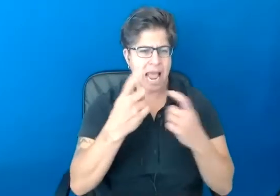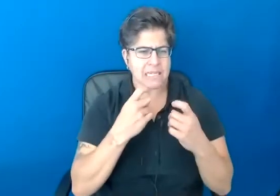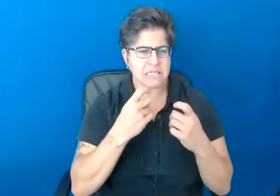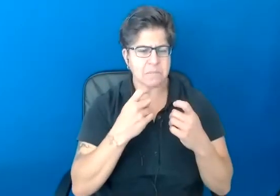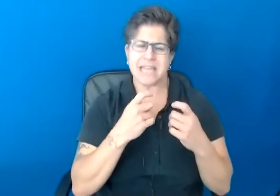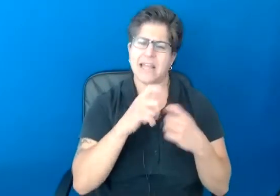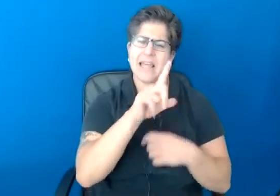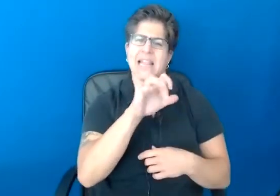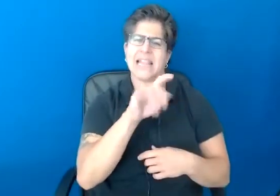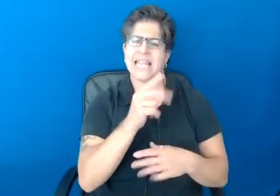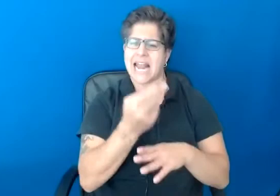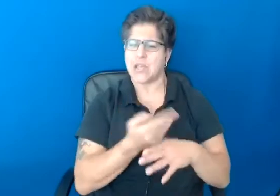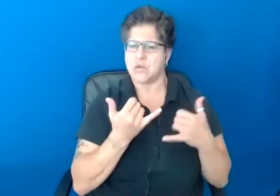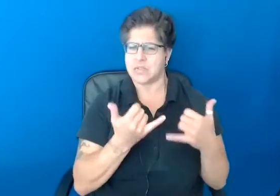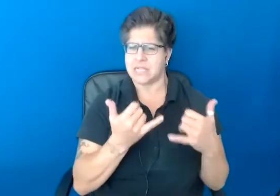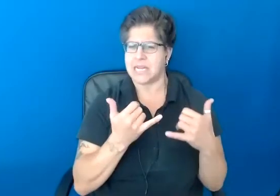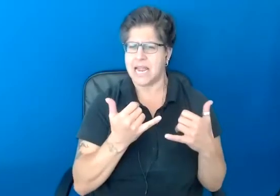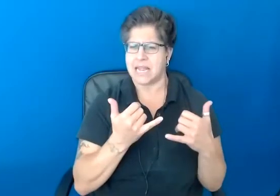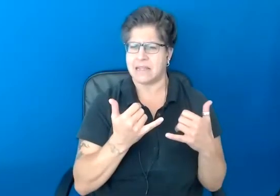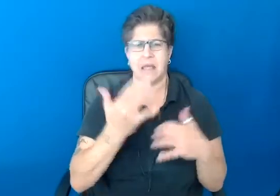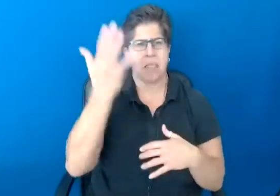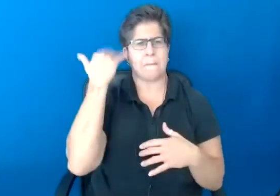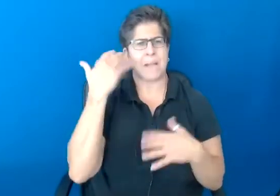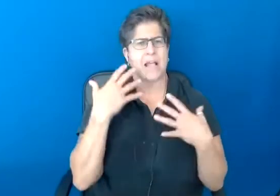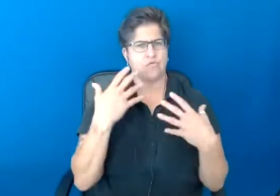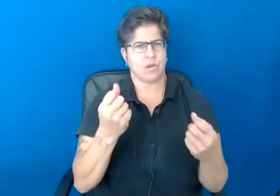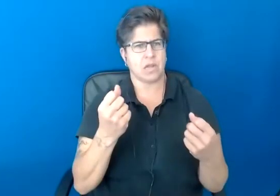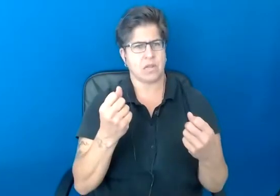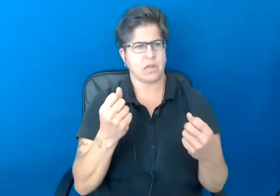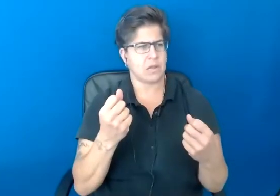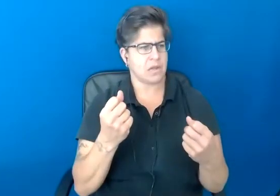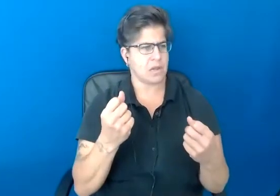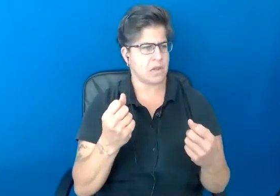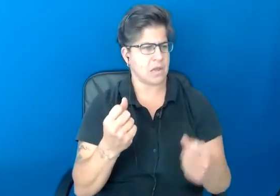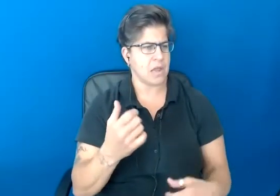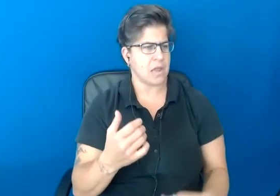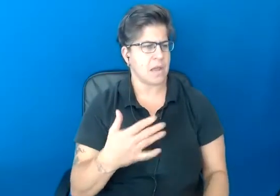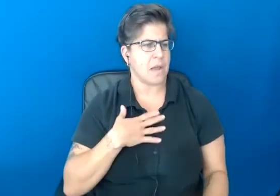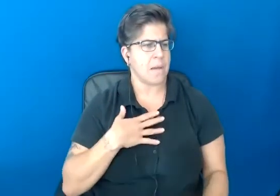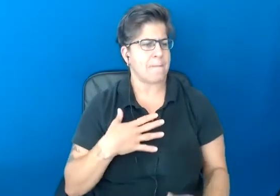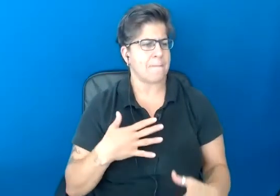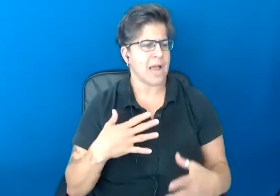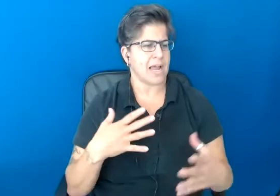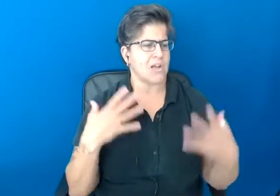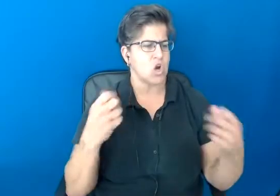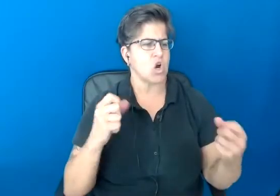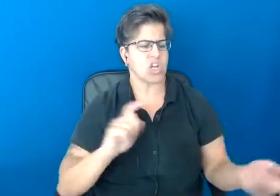the Al-Anon Blueprint for Progress, the new, the new one. Those are the ones I just think I